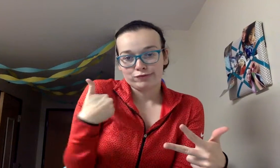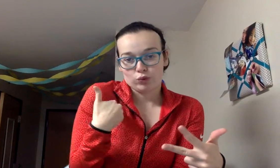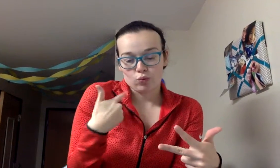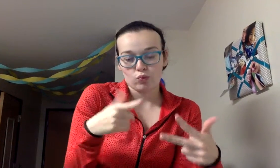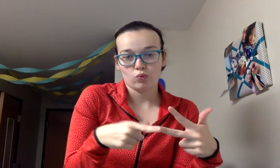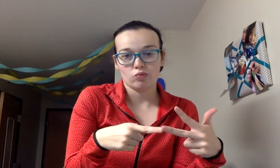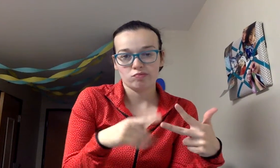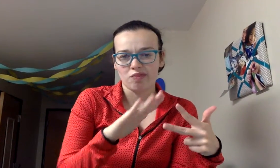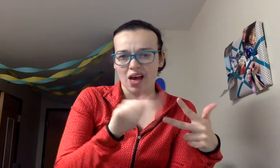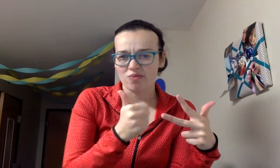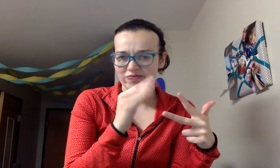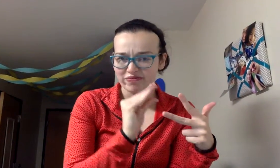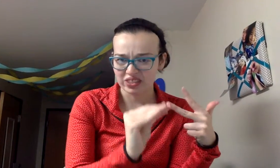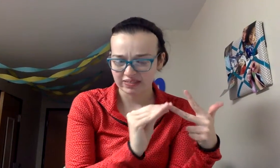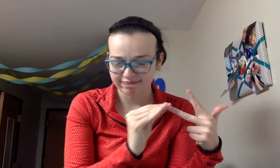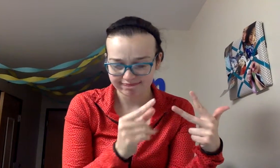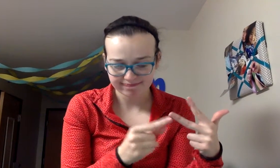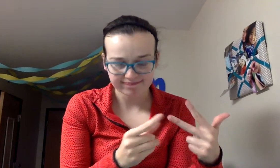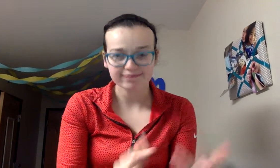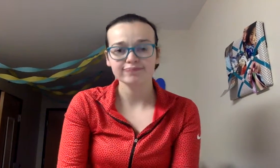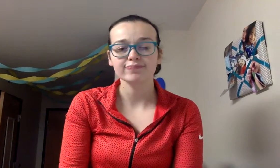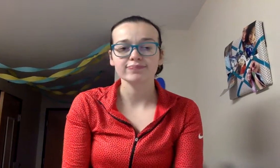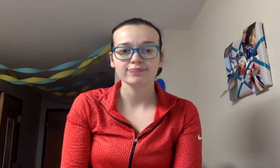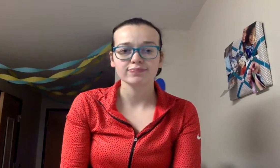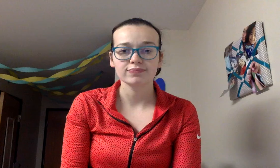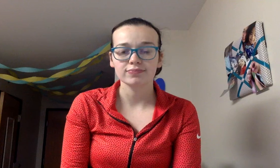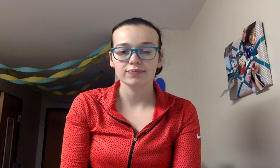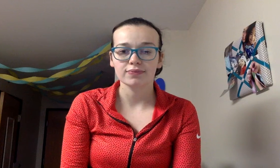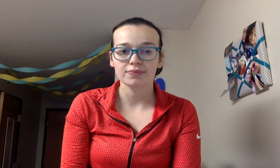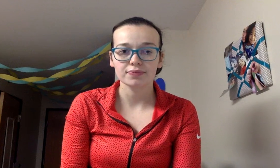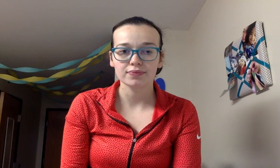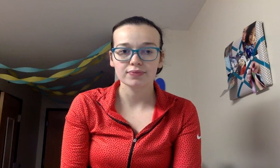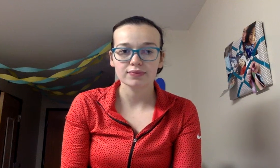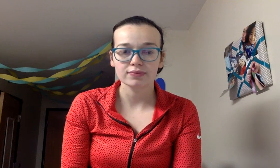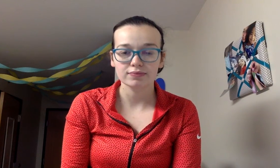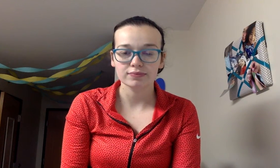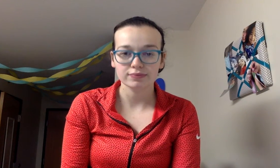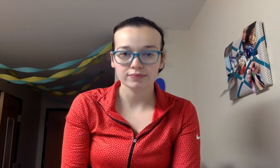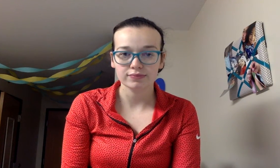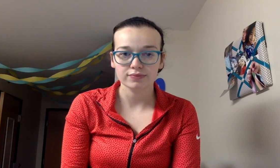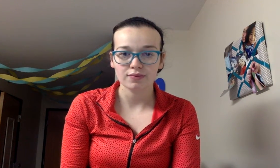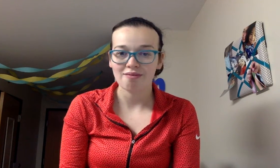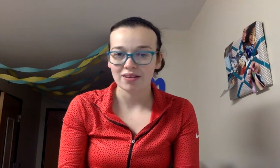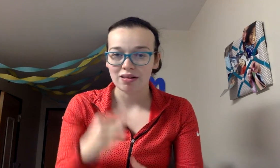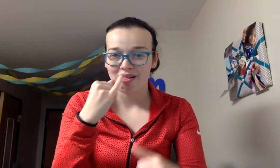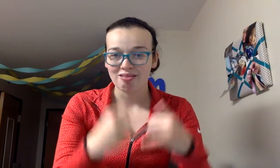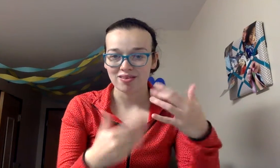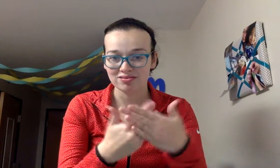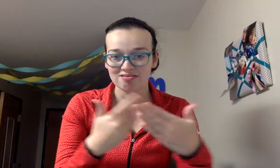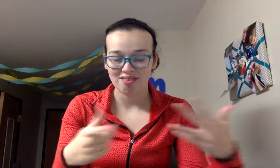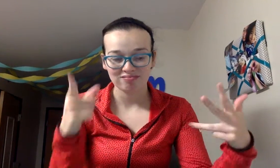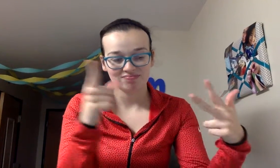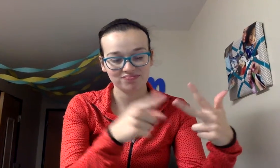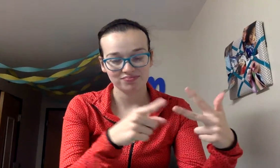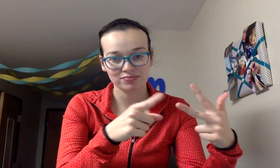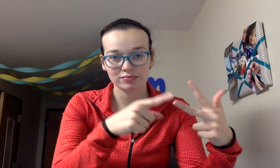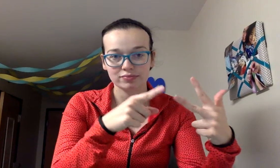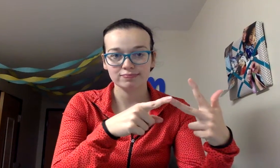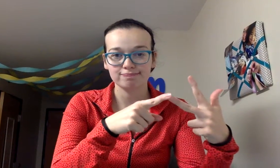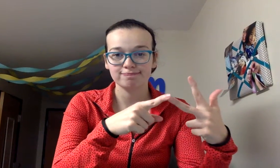people skip that 3rd part. That's how you can tell sincerity. The last thing is that we all have people that we don't like, that have